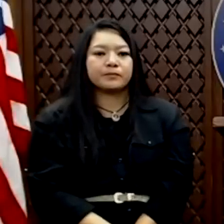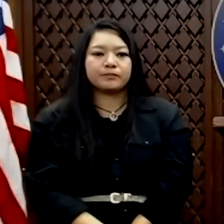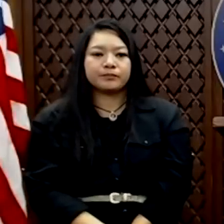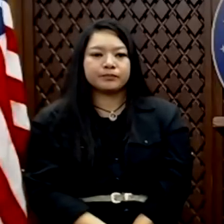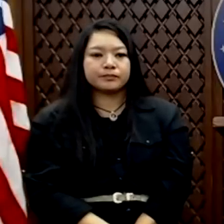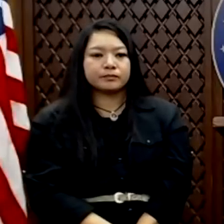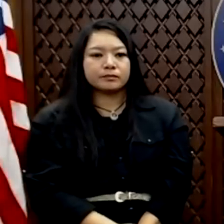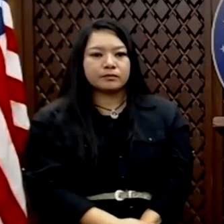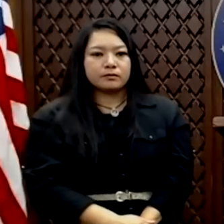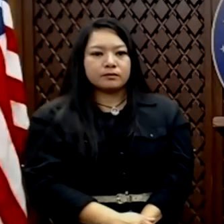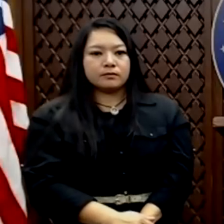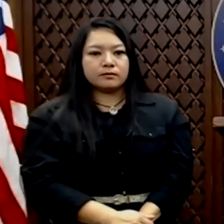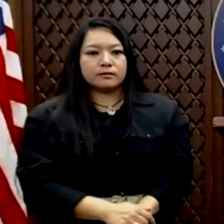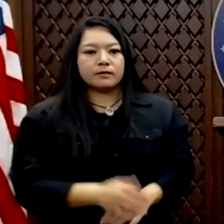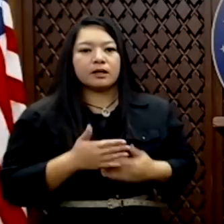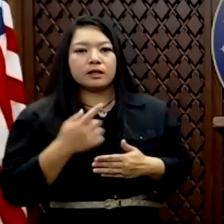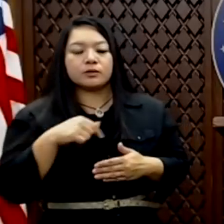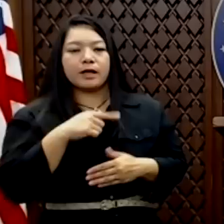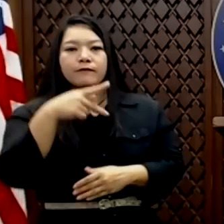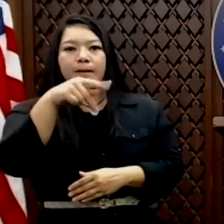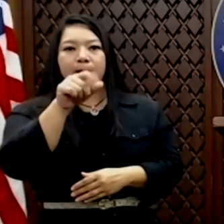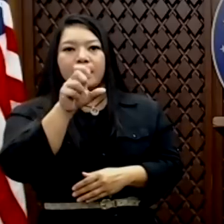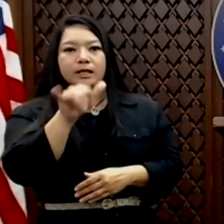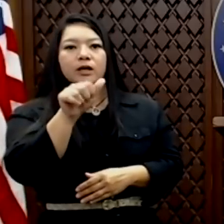Next we have Patty Arroyo.